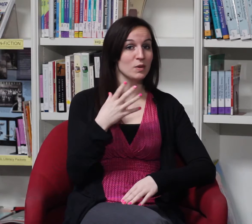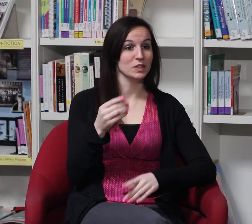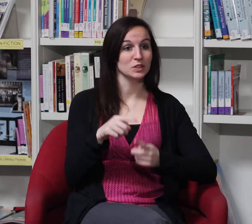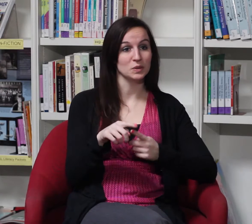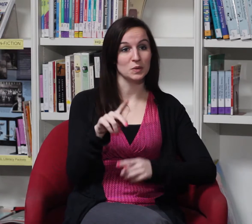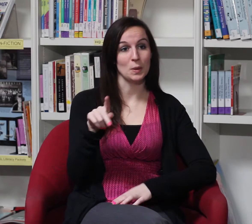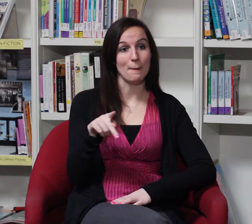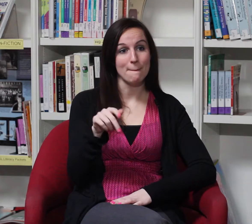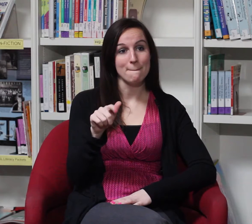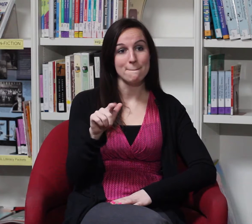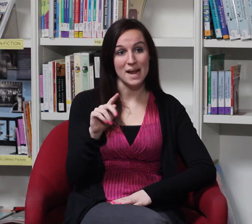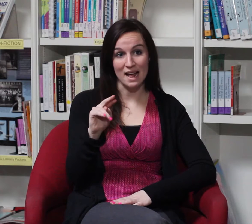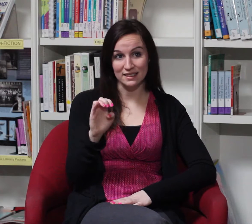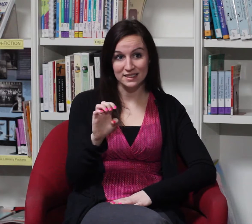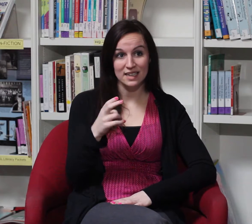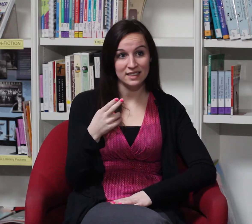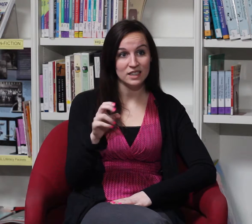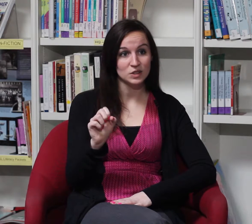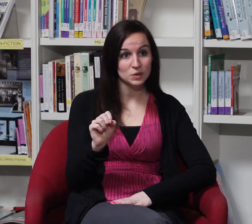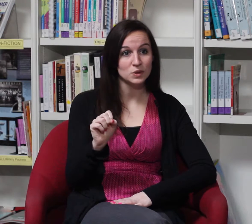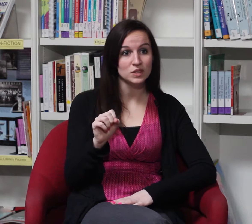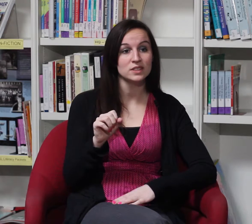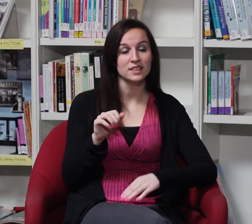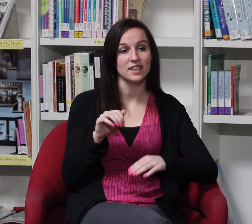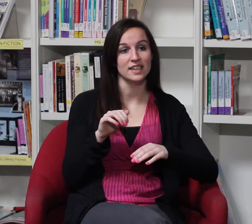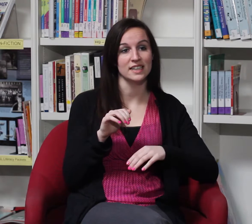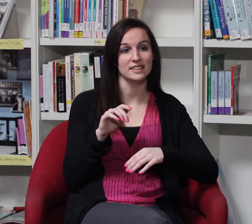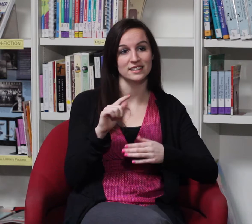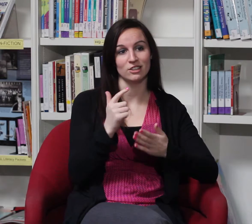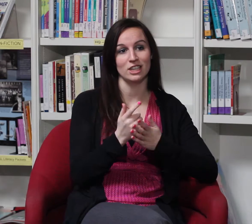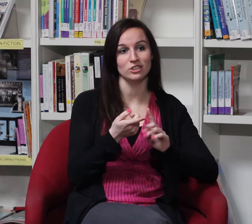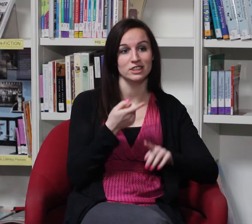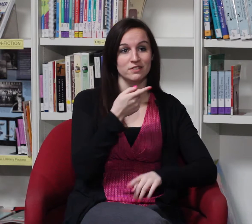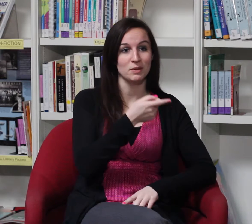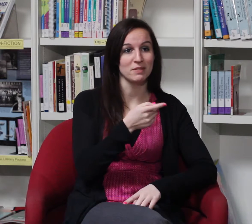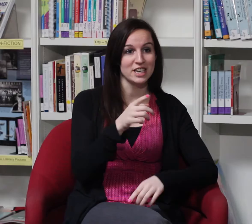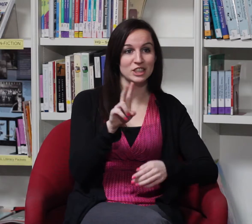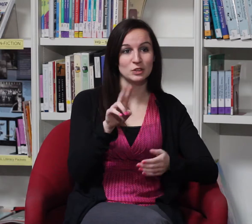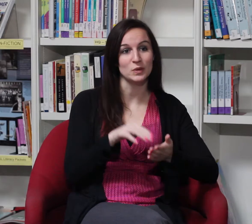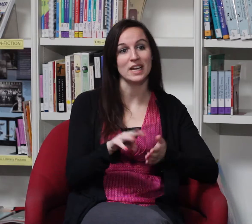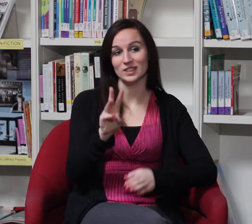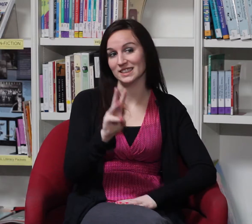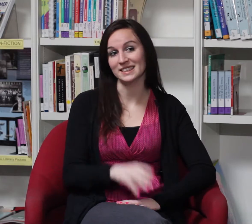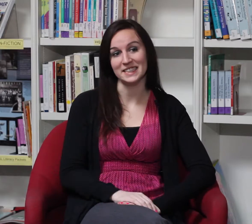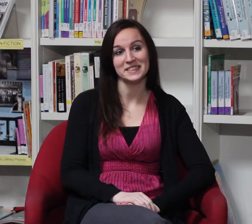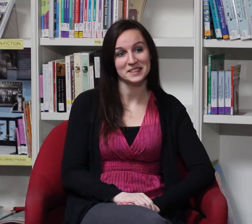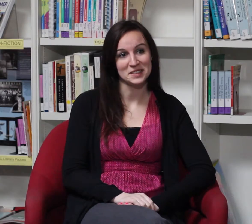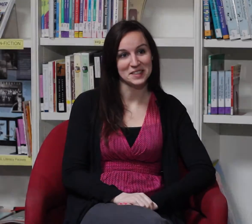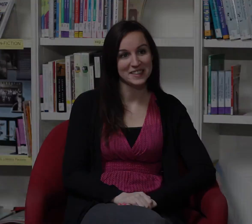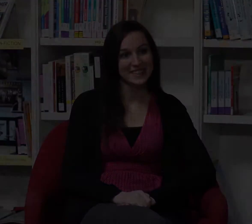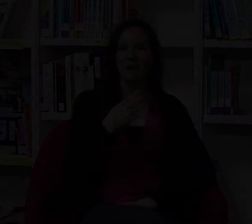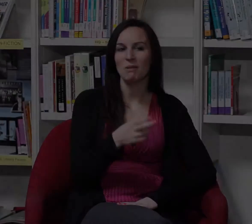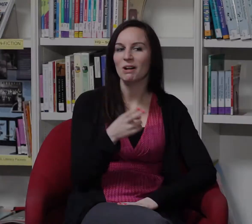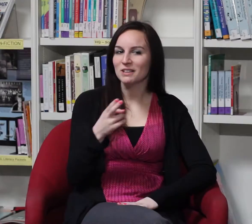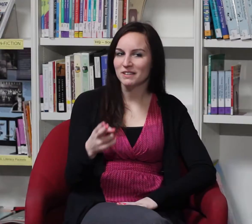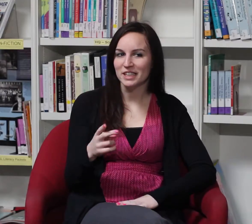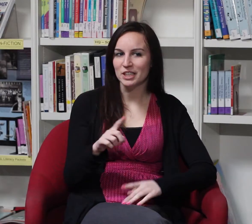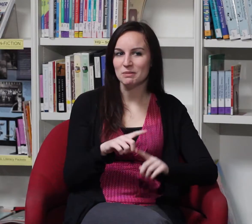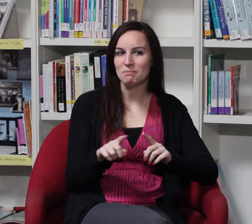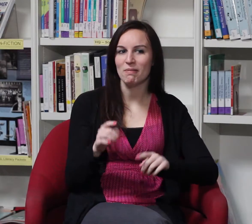went to Palatine High School and I graduated from there in 2006. I'm hard of hearing,